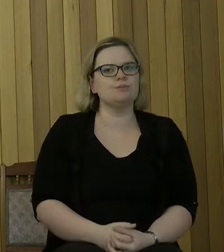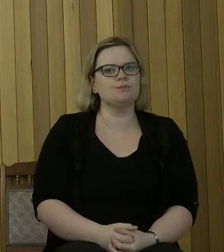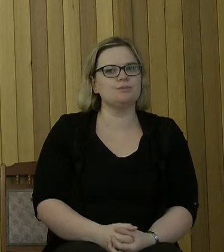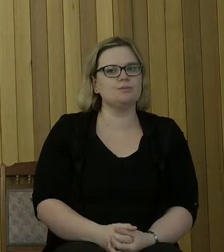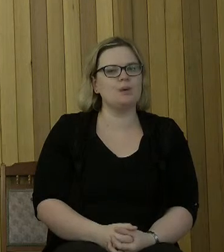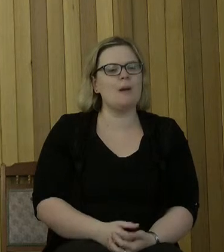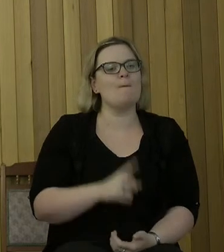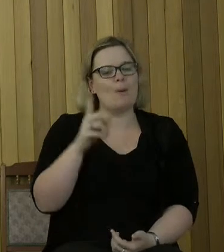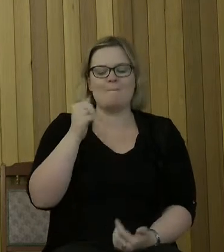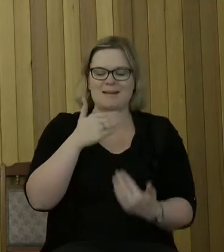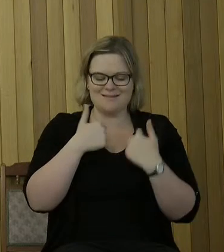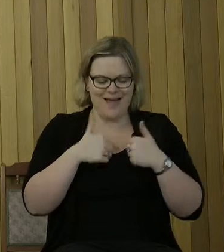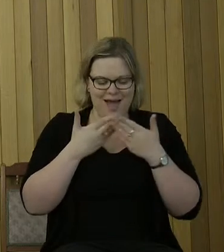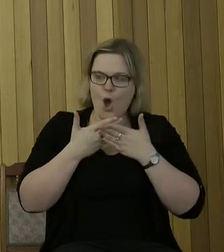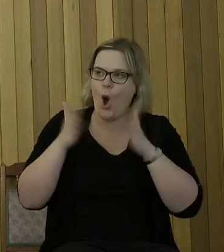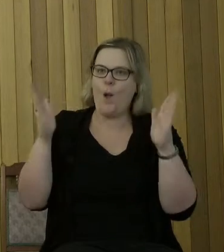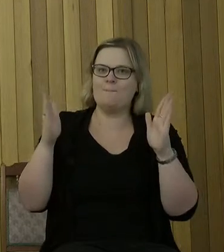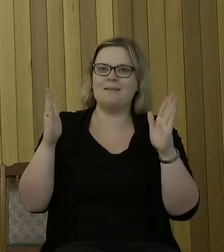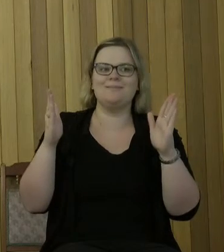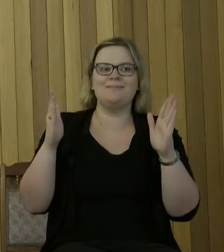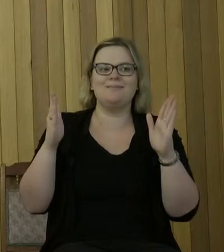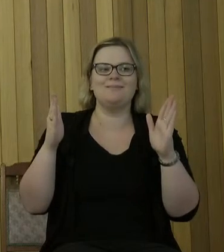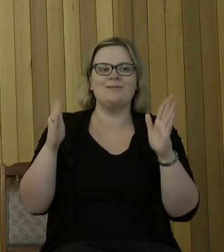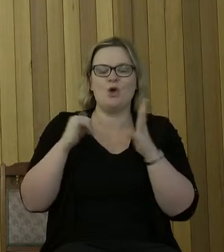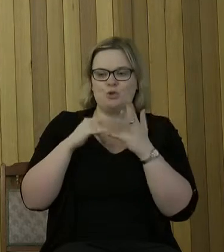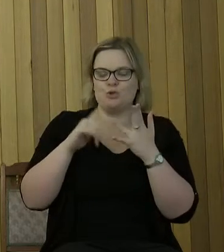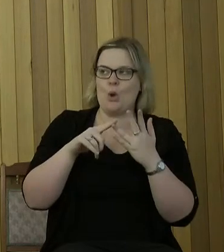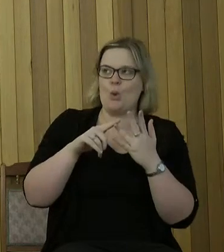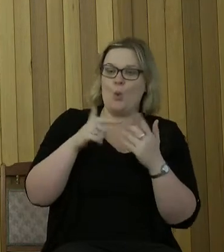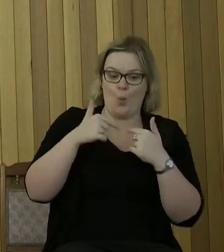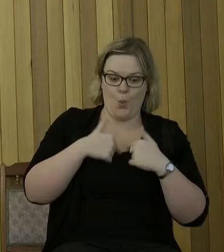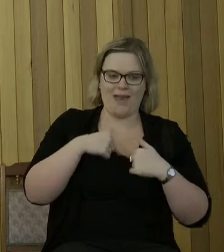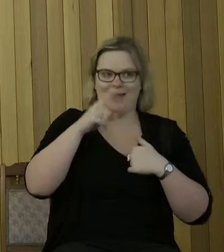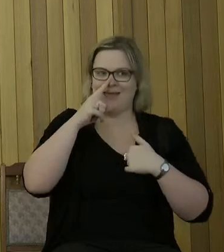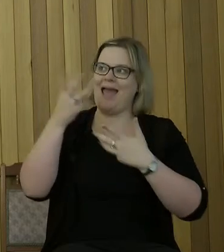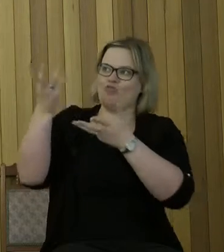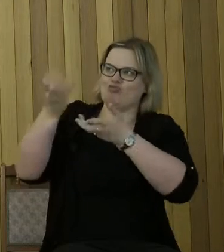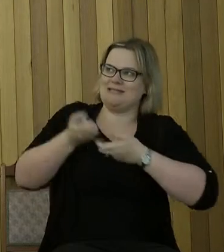but in order to enable us to receive Him.